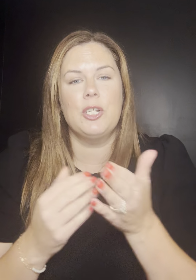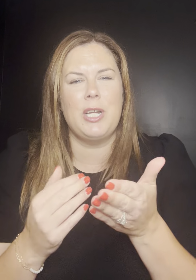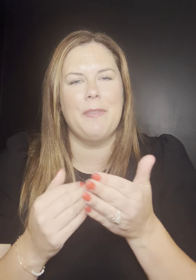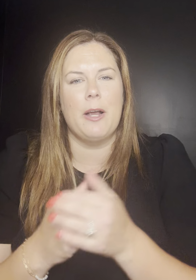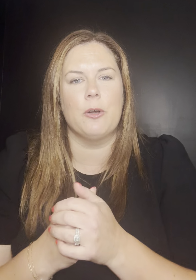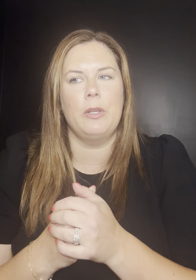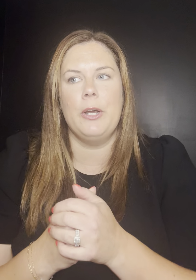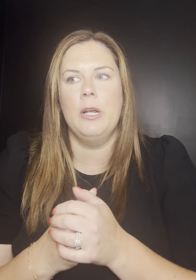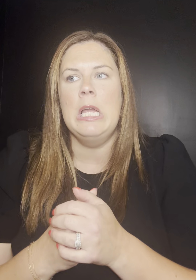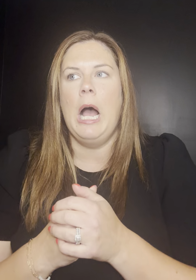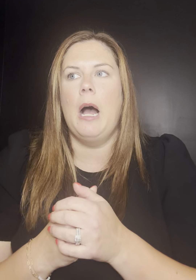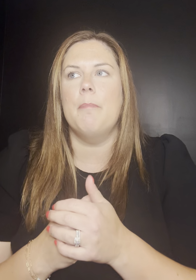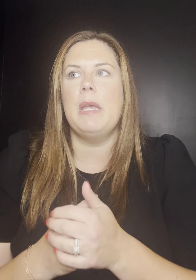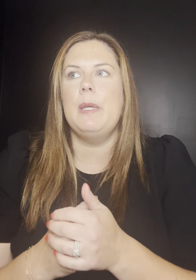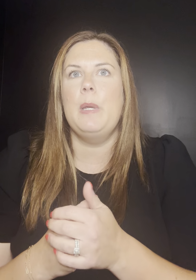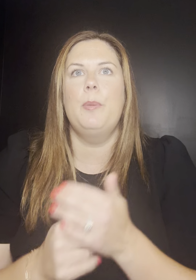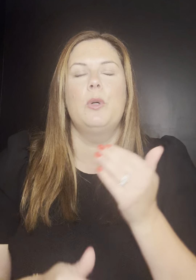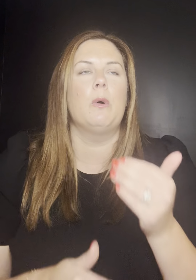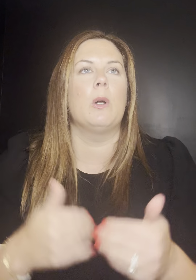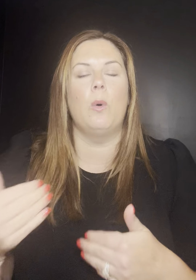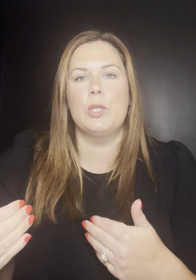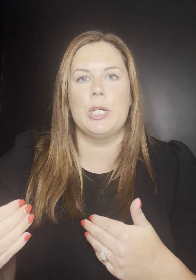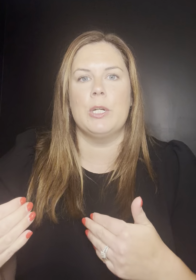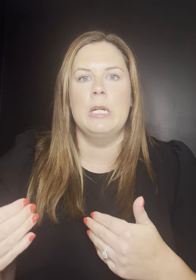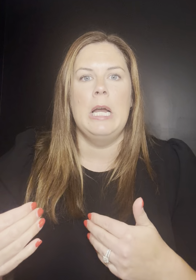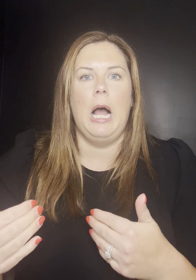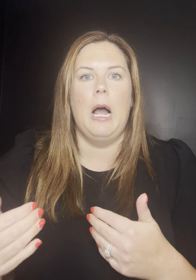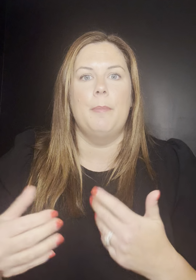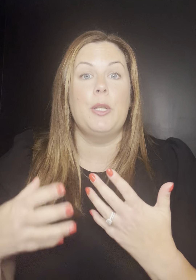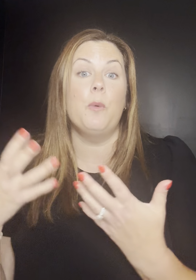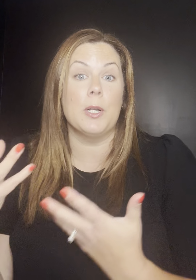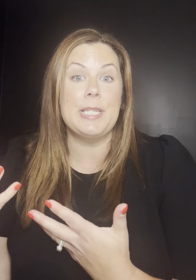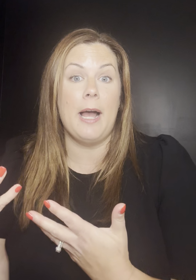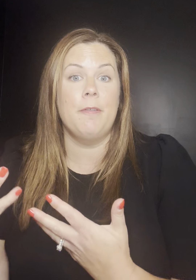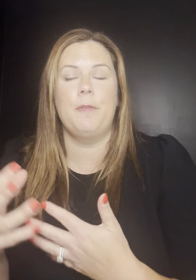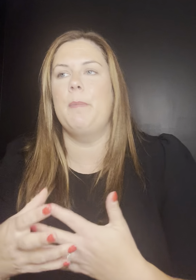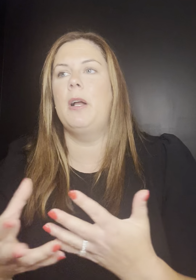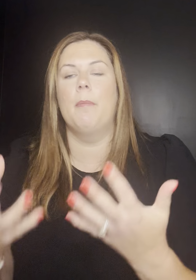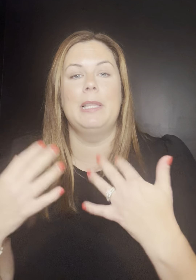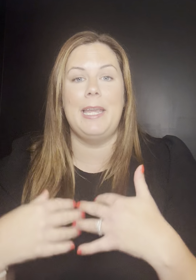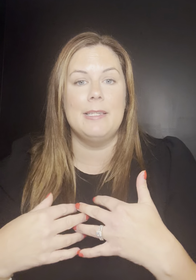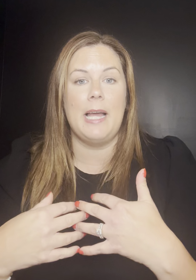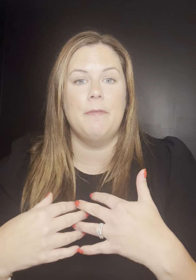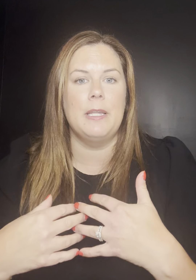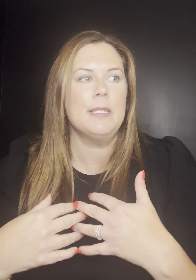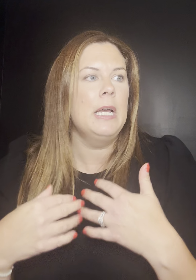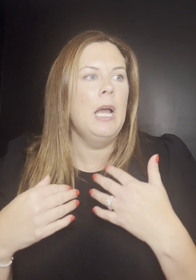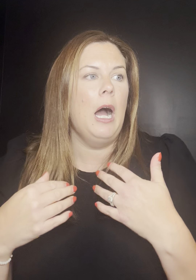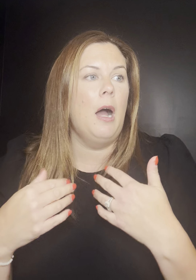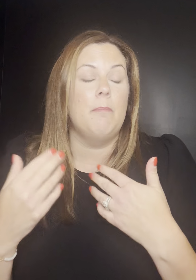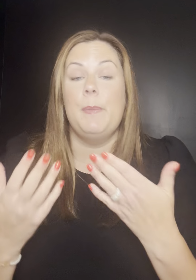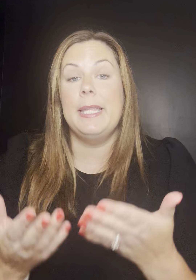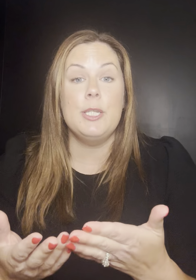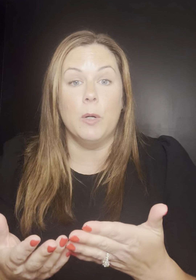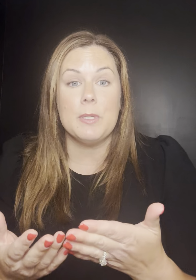on that earlier. Maybe people who are older and who are deaf, they become late deafened, maybe they don't